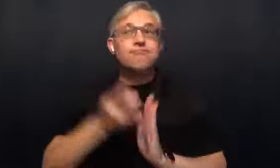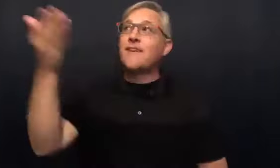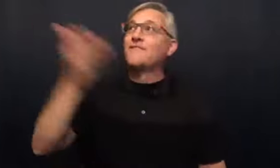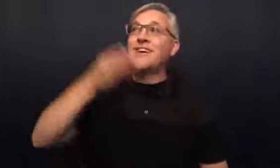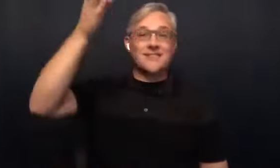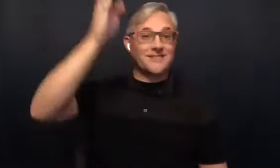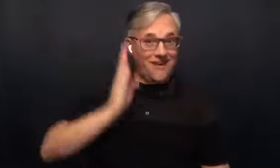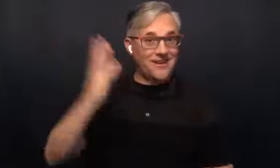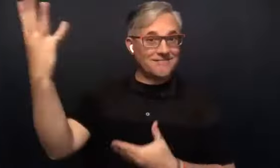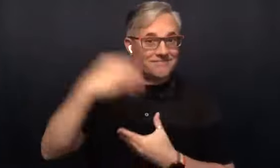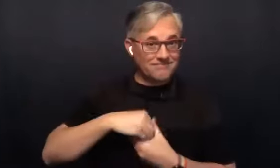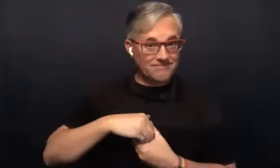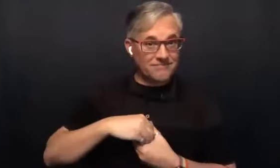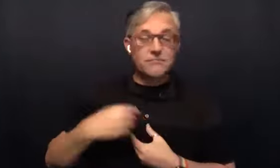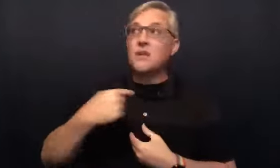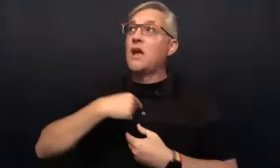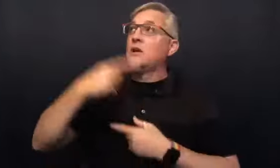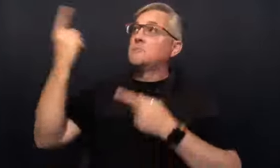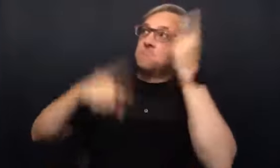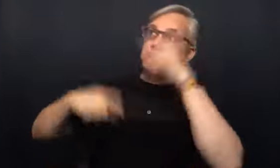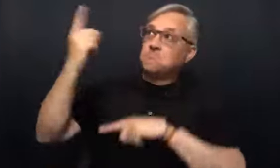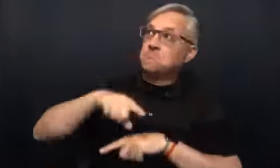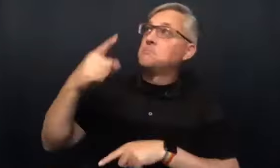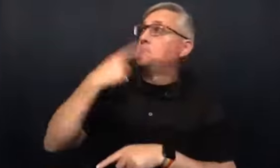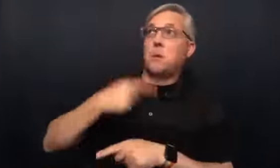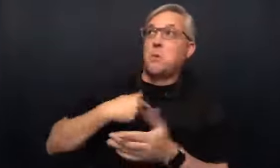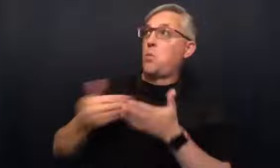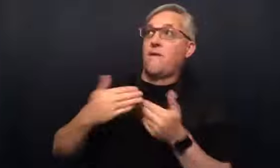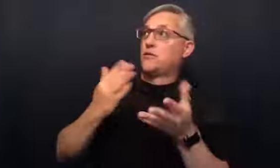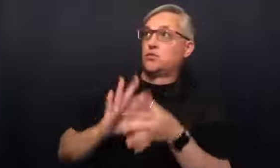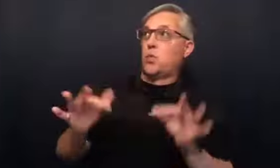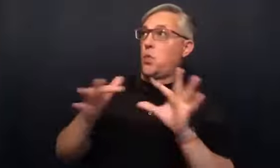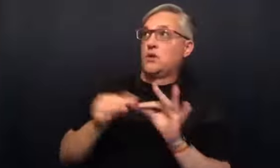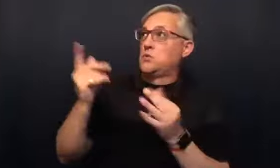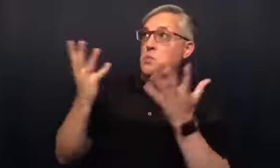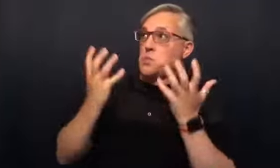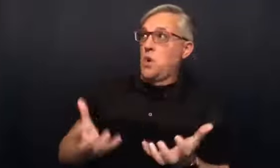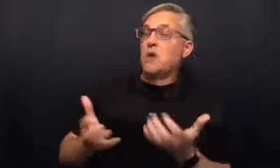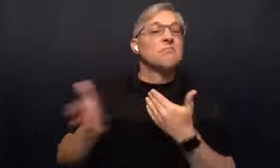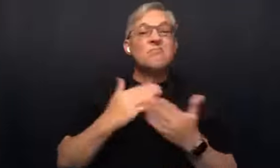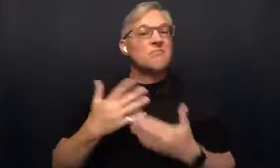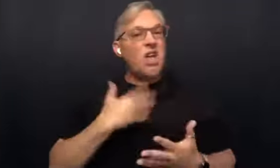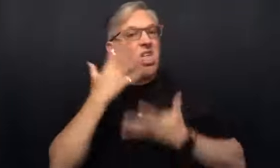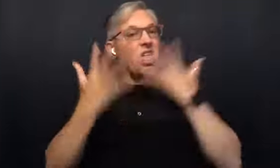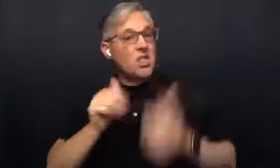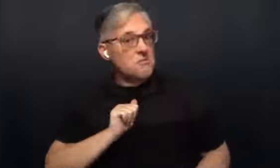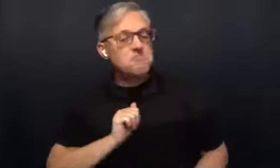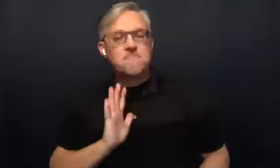agreement with God is to tell whatever story he would have me to tell, even if it means I look bad. So just a moment.